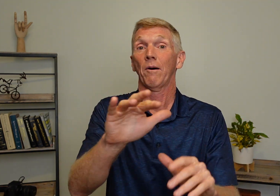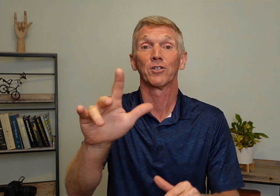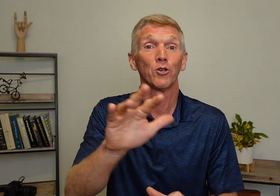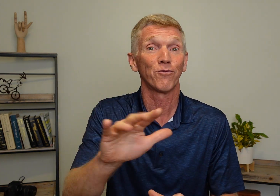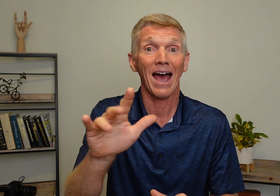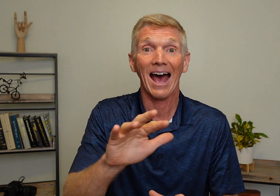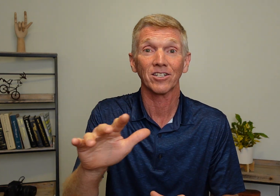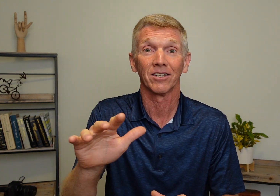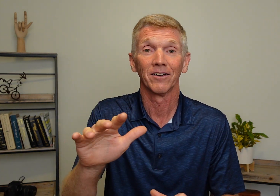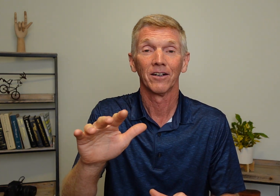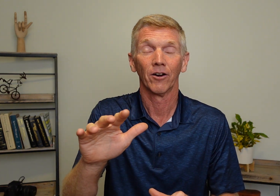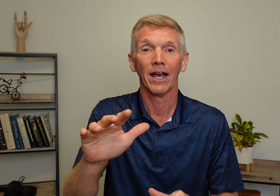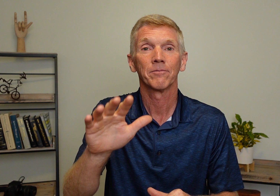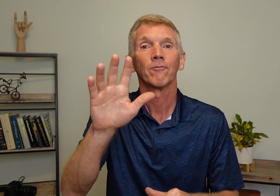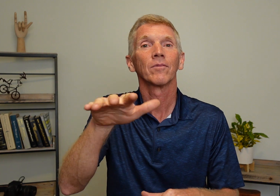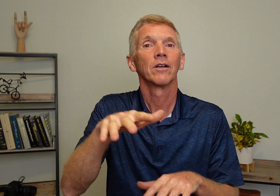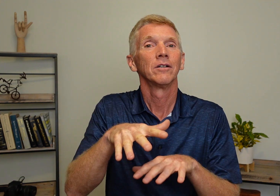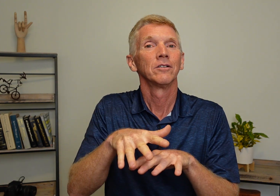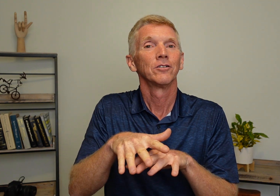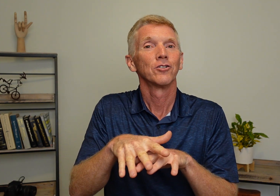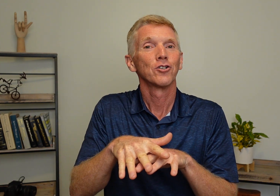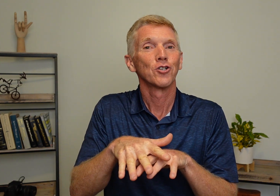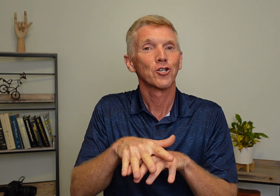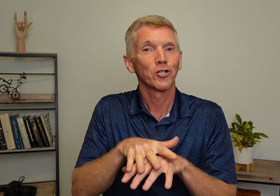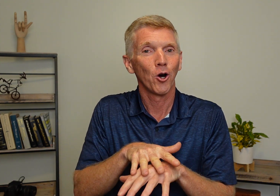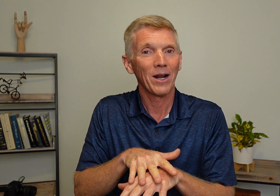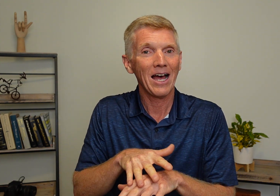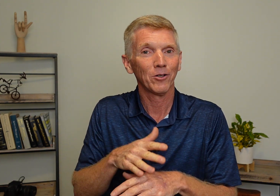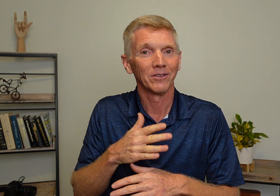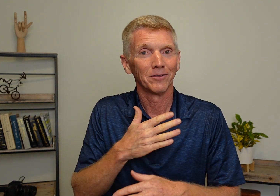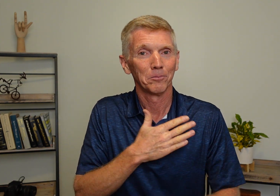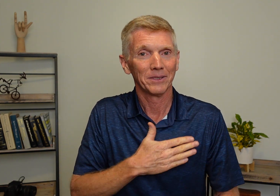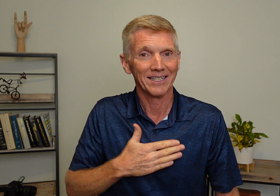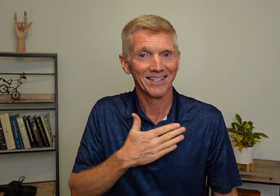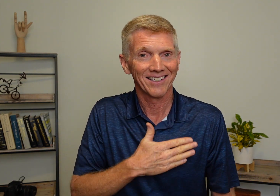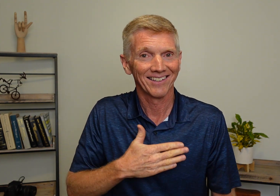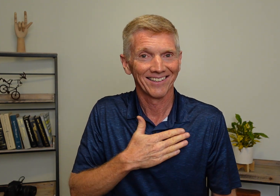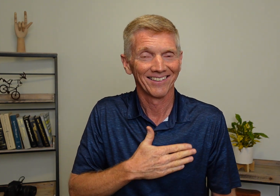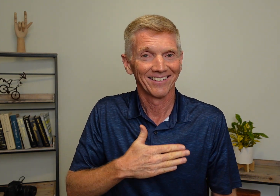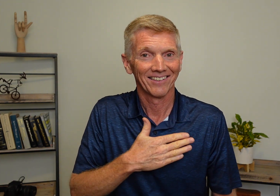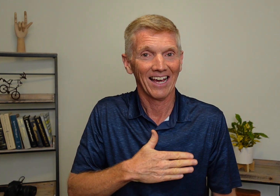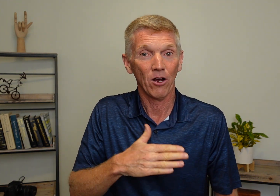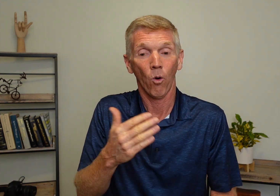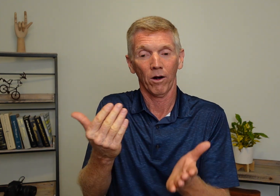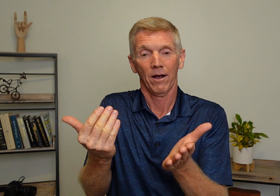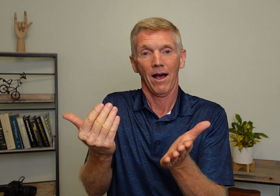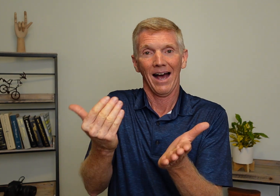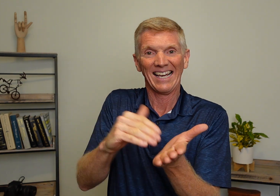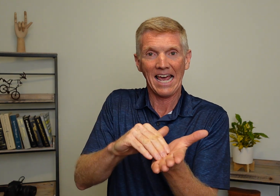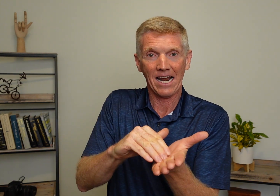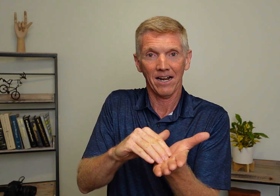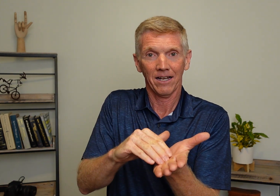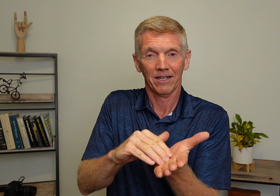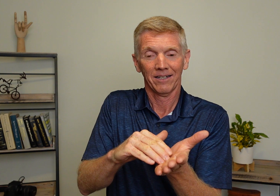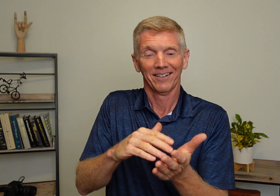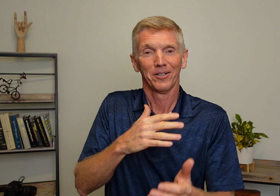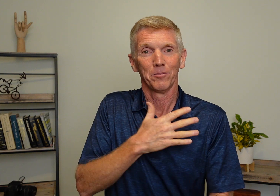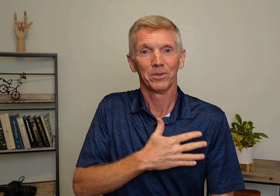too fast, right? Slow down, please, okay? Or again,